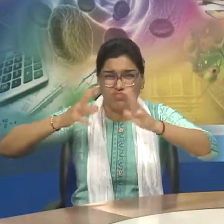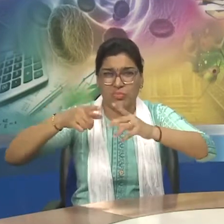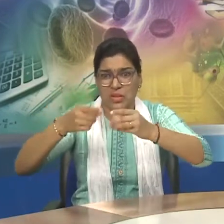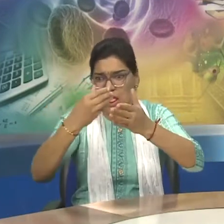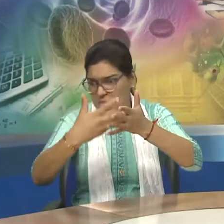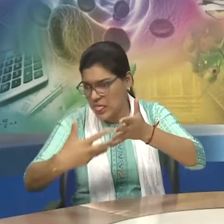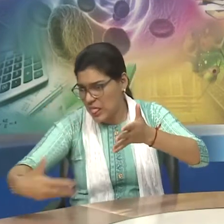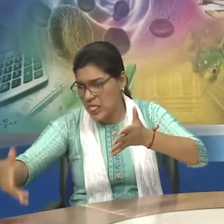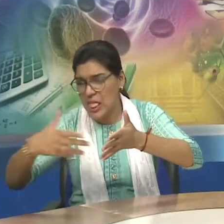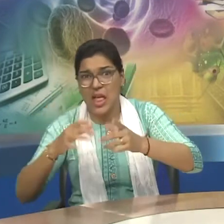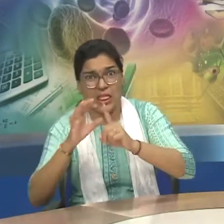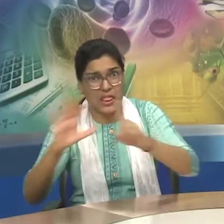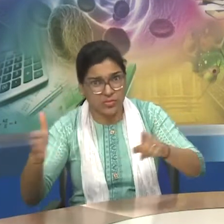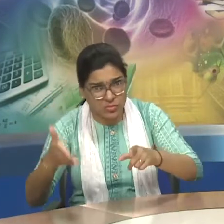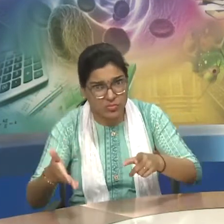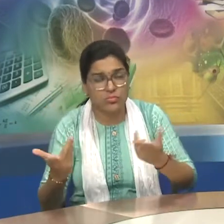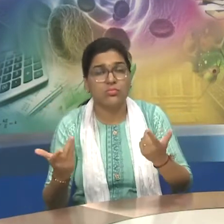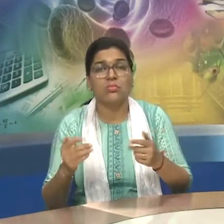of children laboring